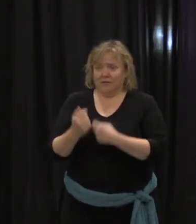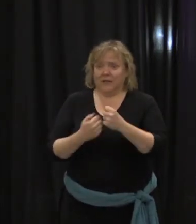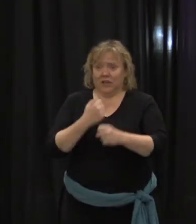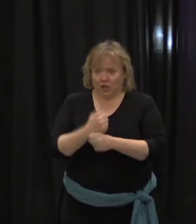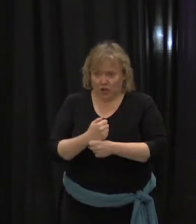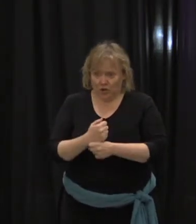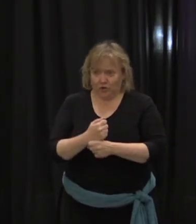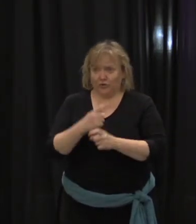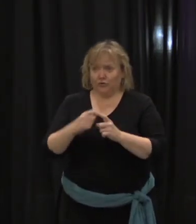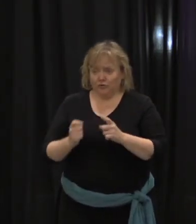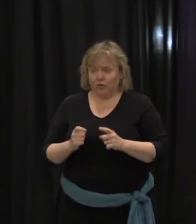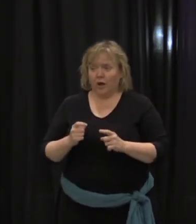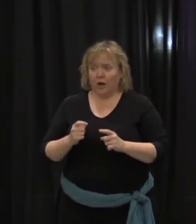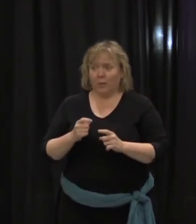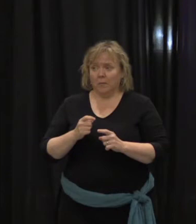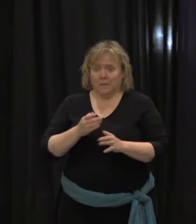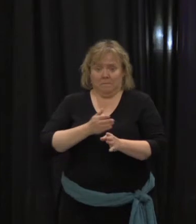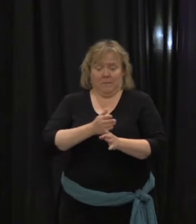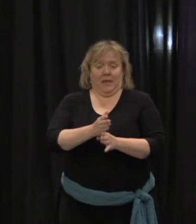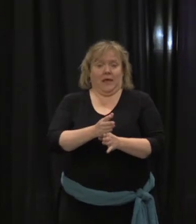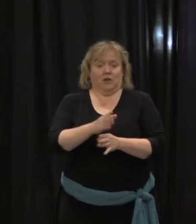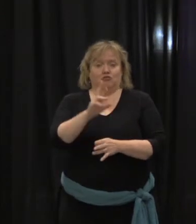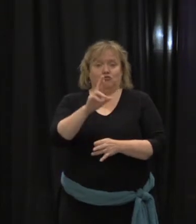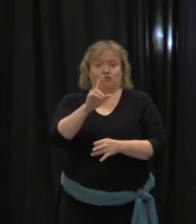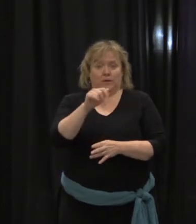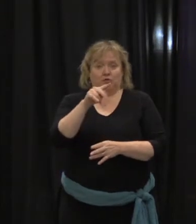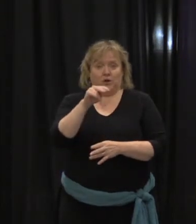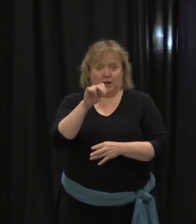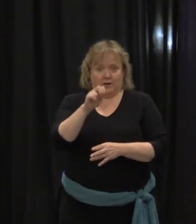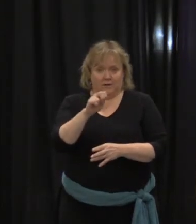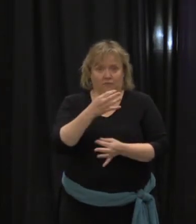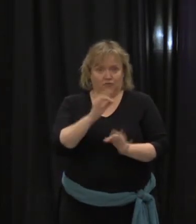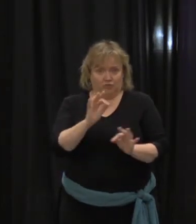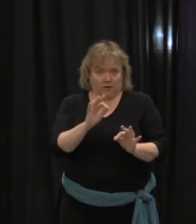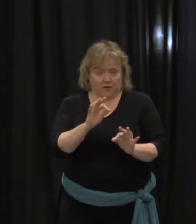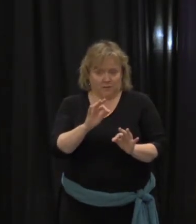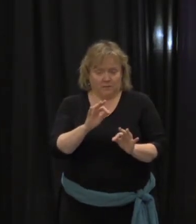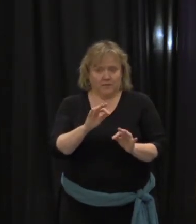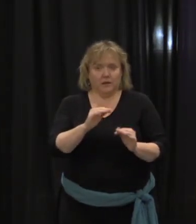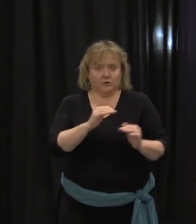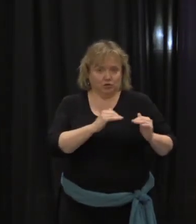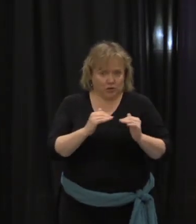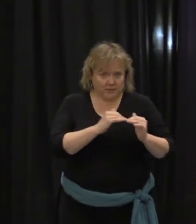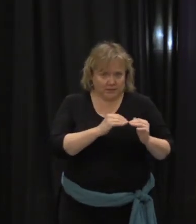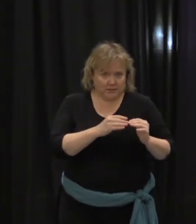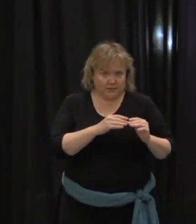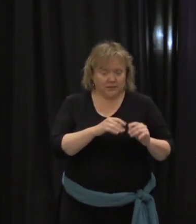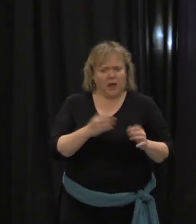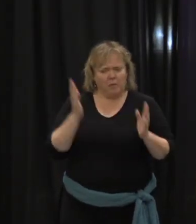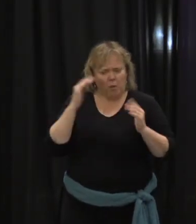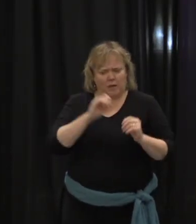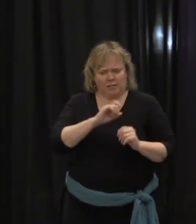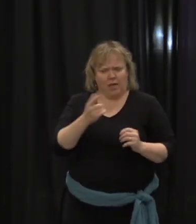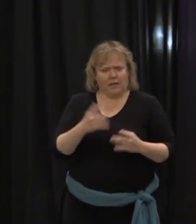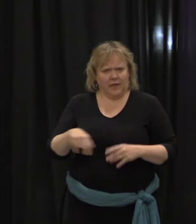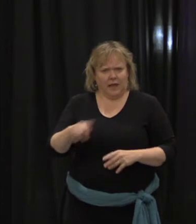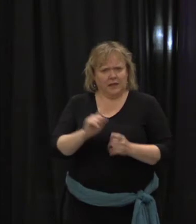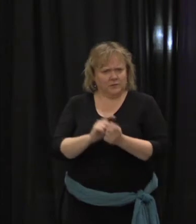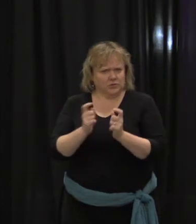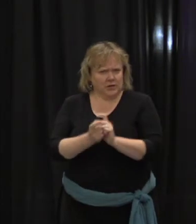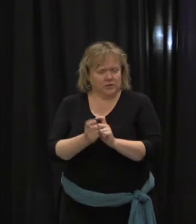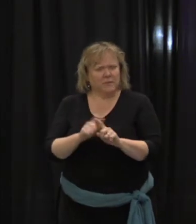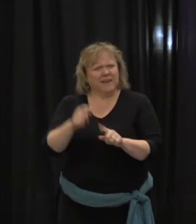formal reproductive justice movement, that a lot of that has shifted too. But I remember sitting in